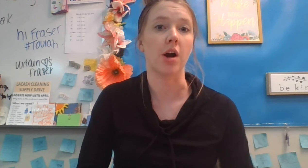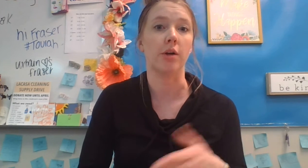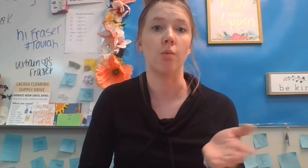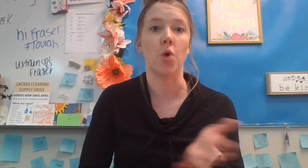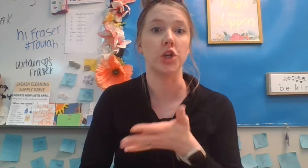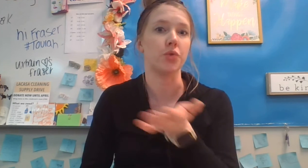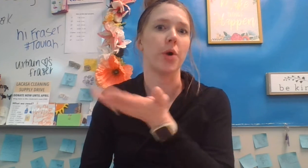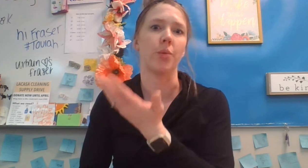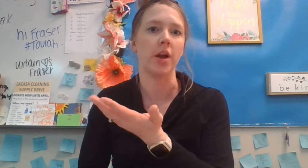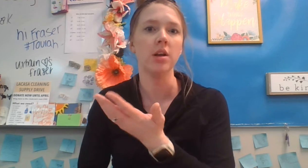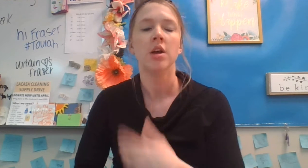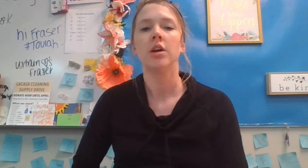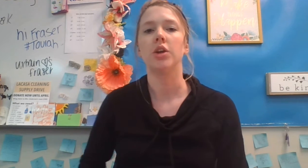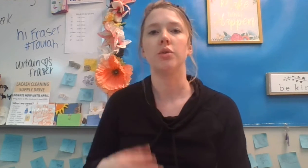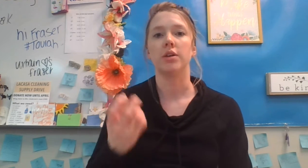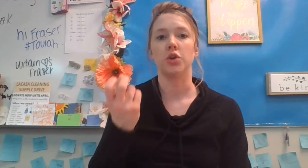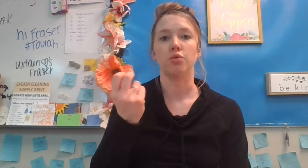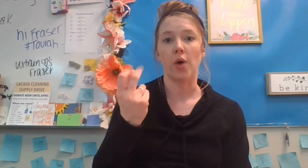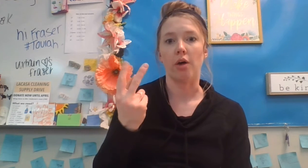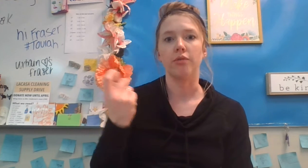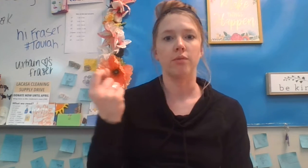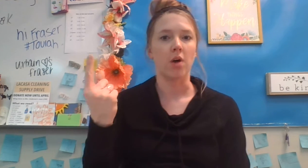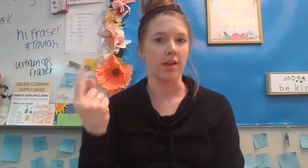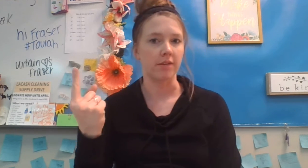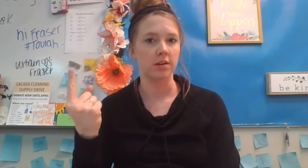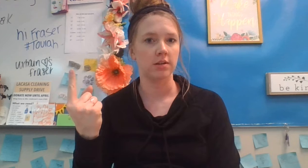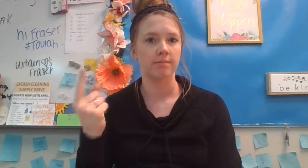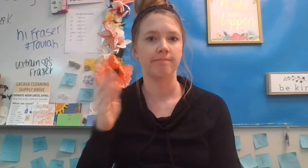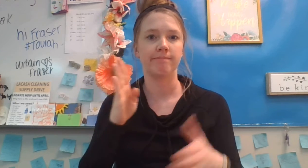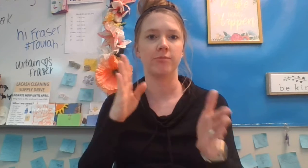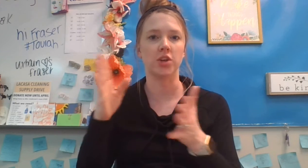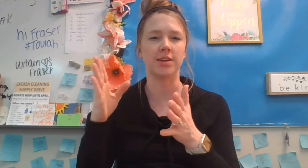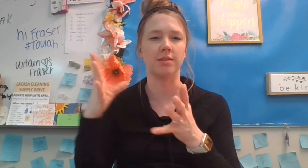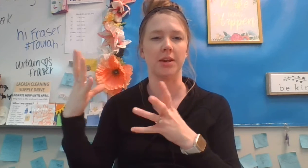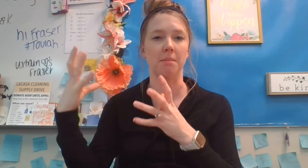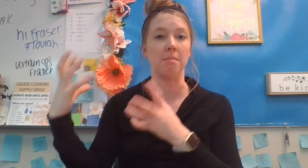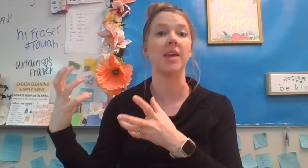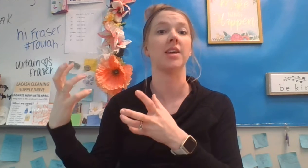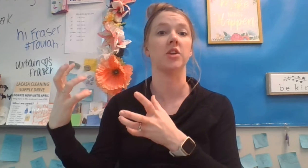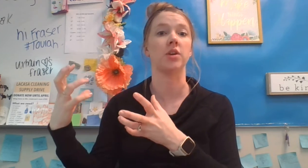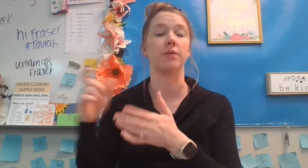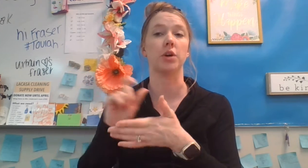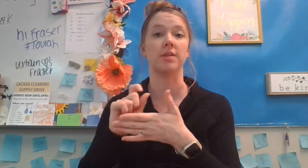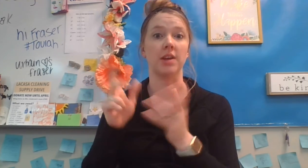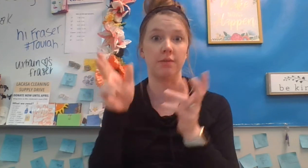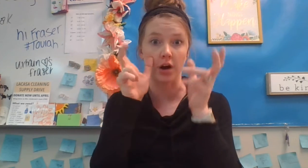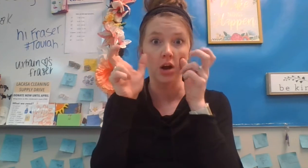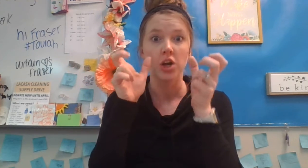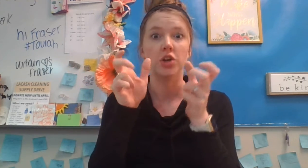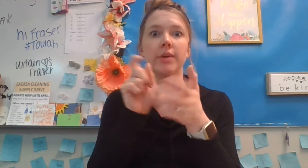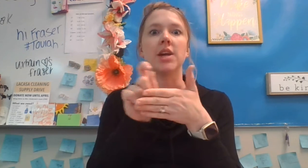are 1211, you could do 1211, just to like make it easier for your receiver to write down,